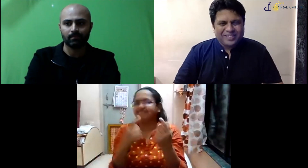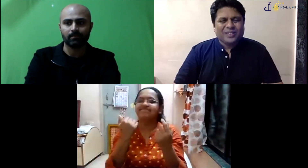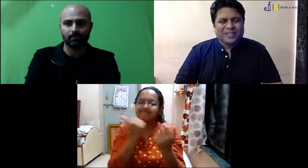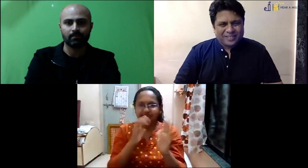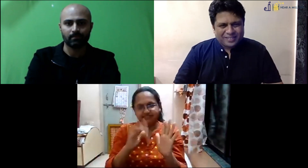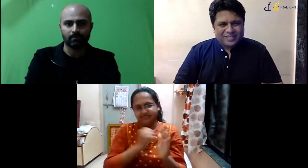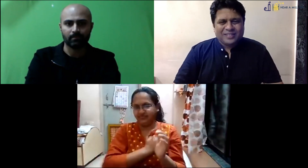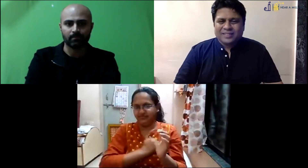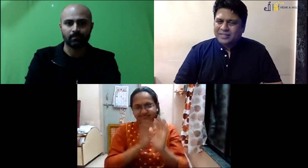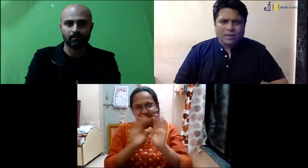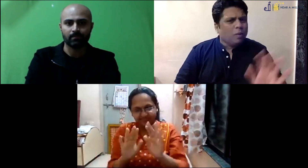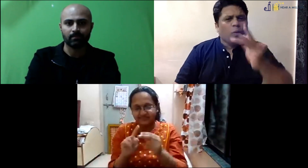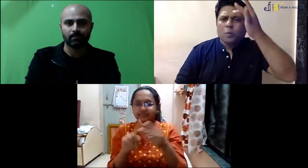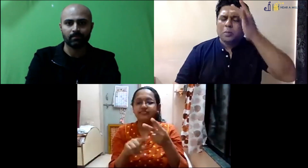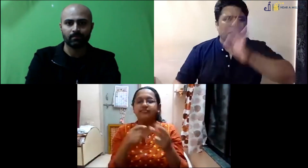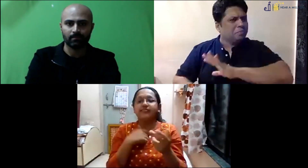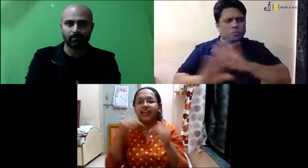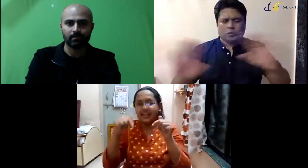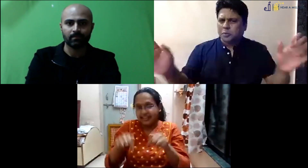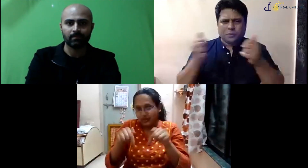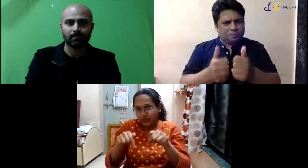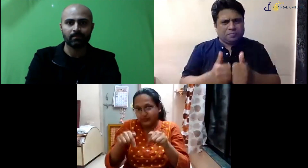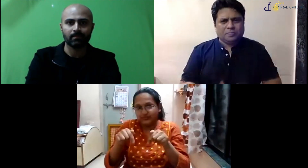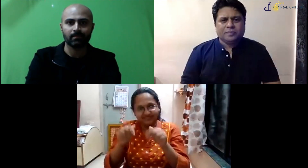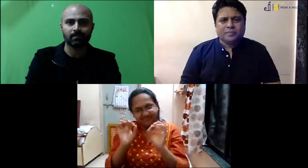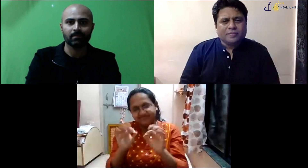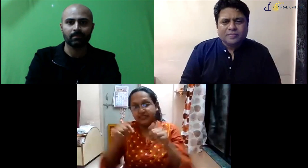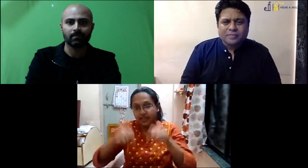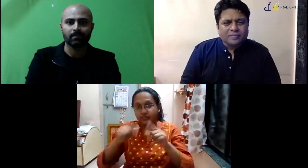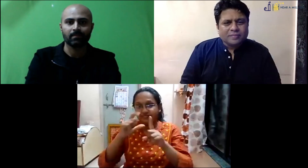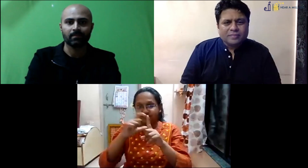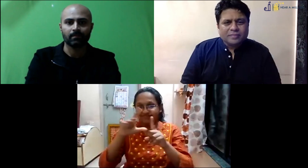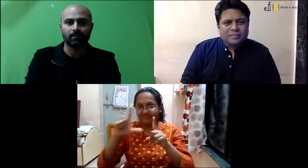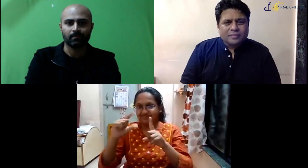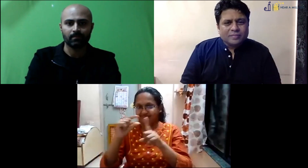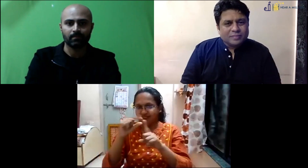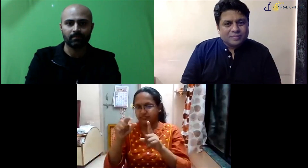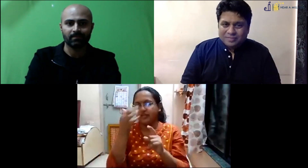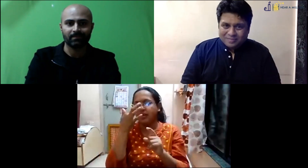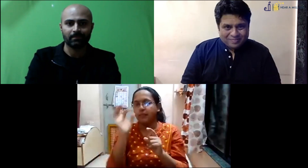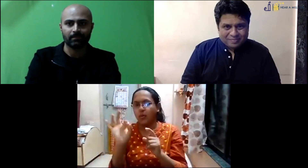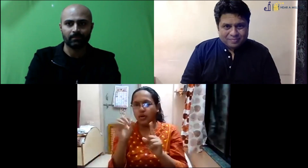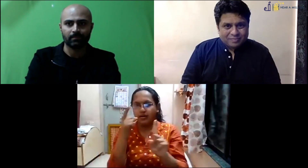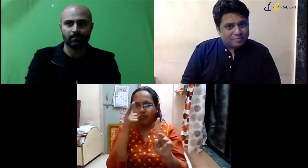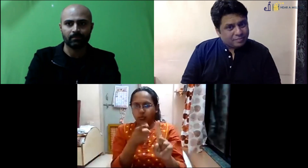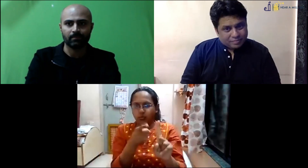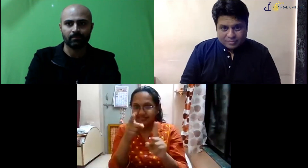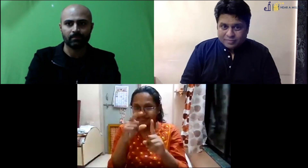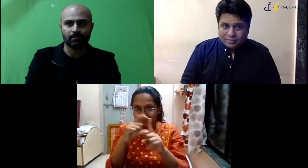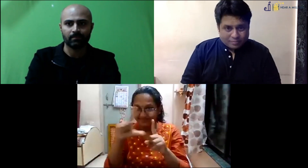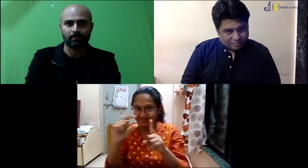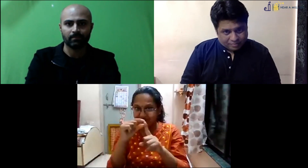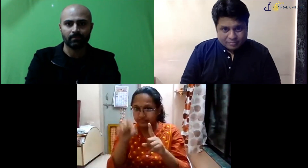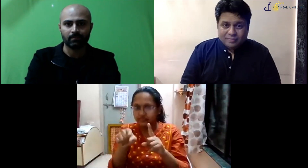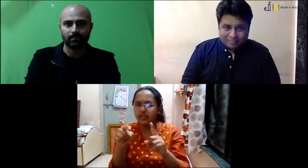and I got stuck over there. No problem, not at all. So with DLP program,